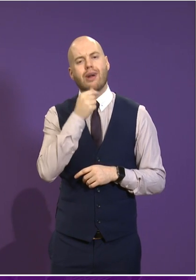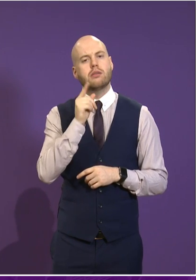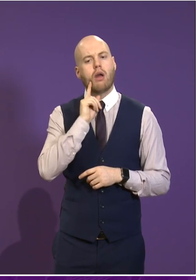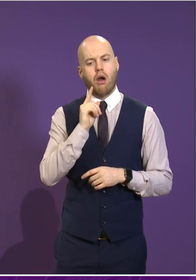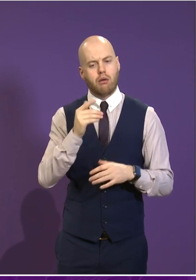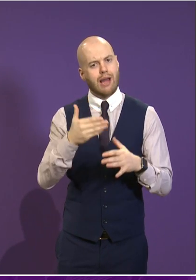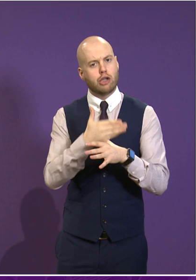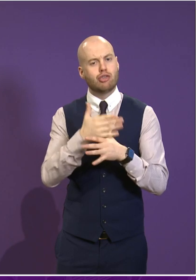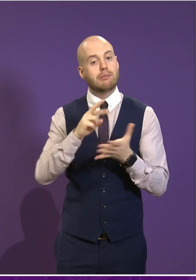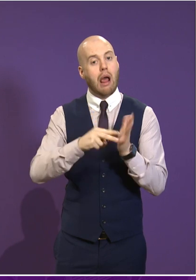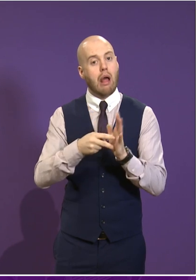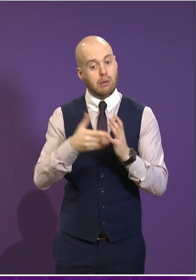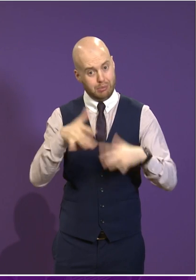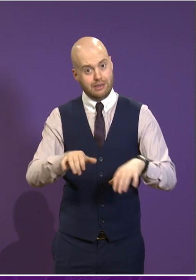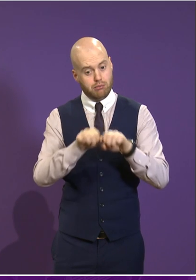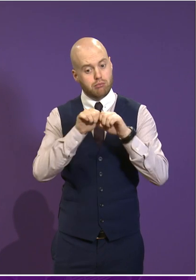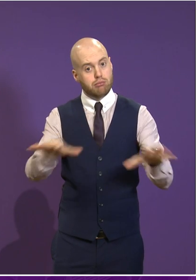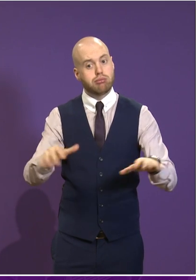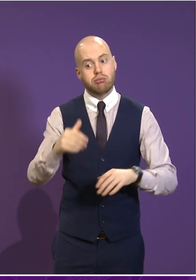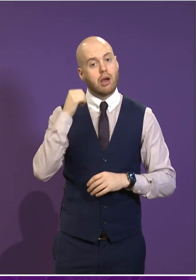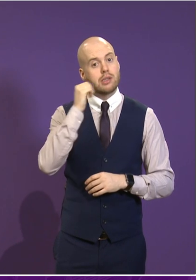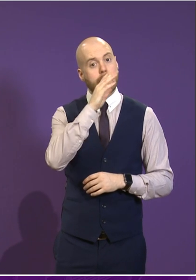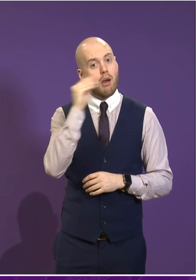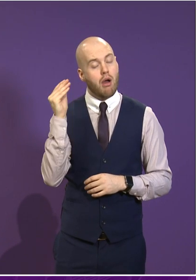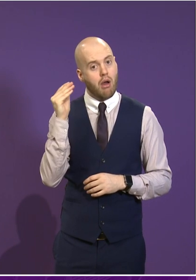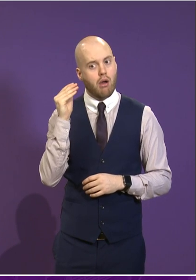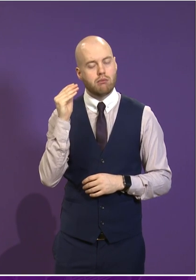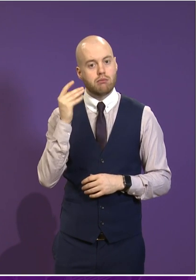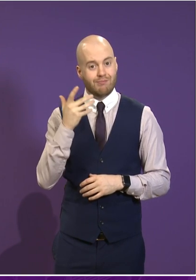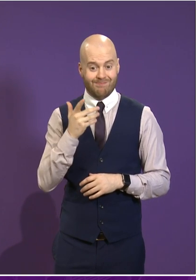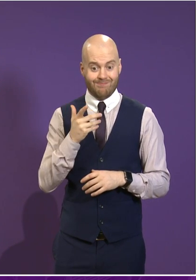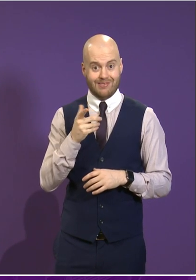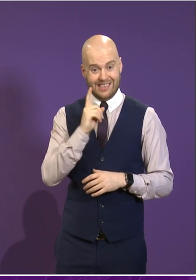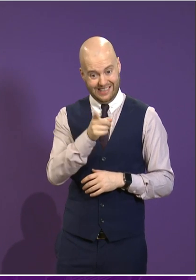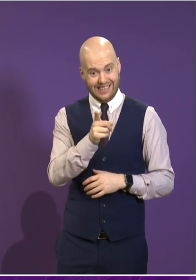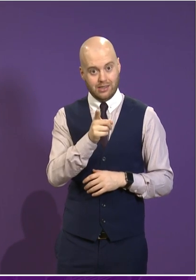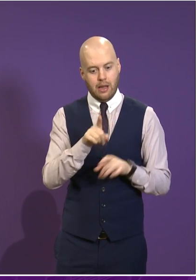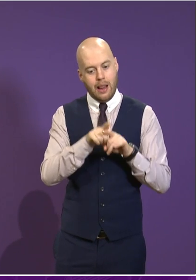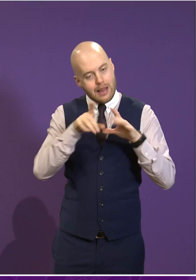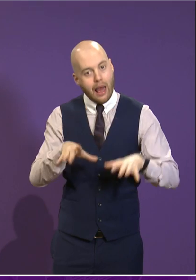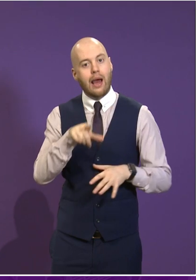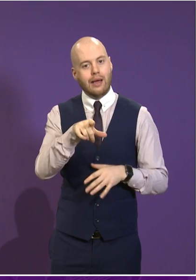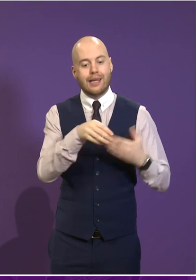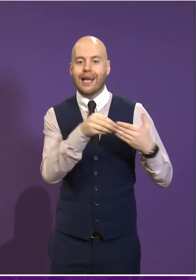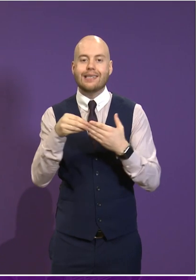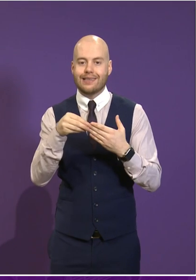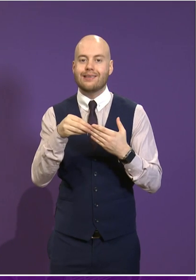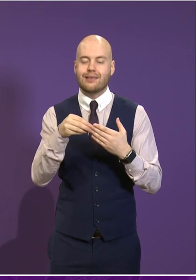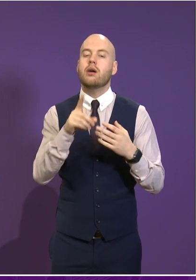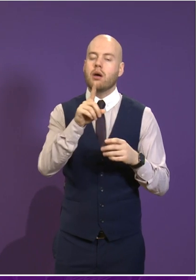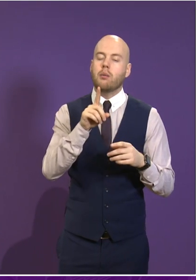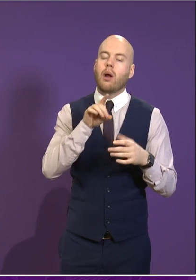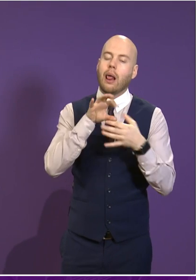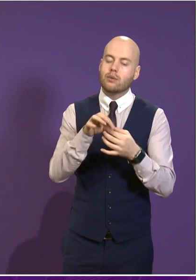summer. And perhaps that is the kind of approach that we need on other protected characteristics,